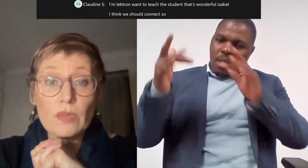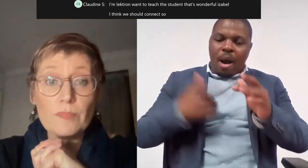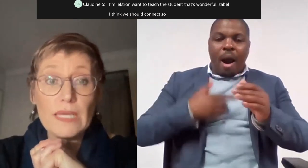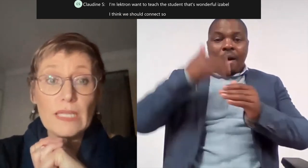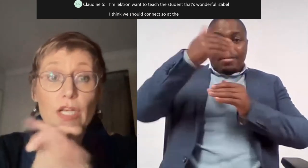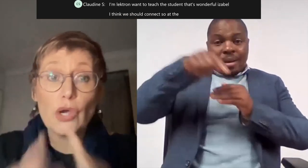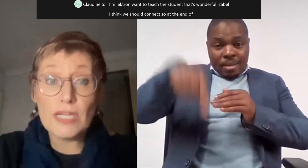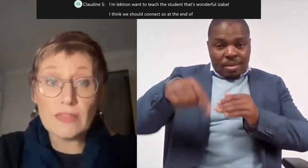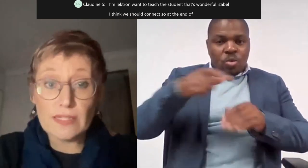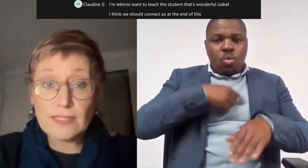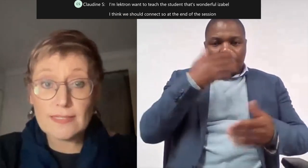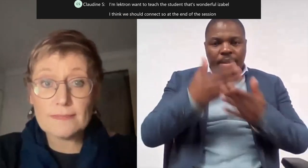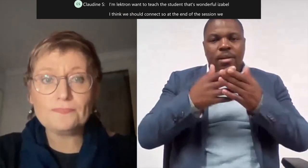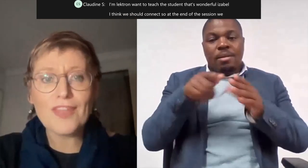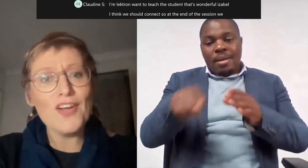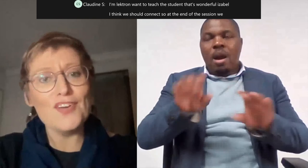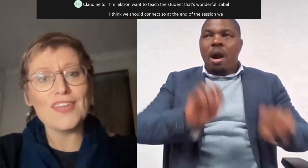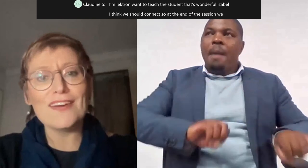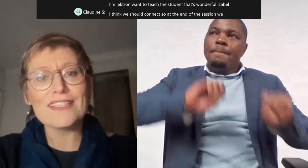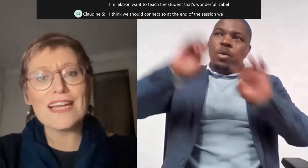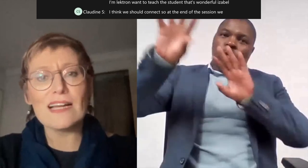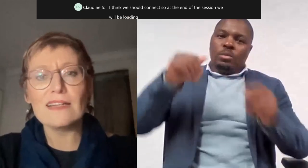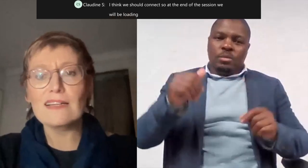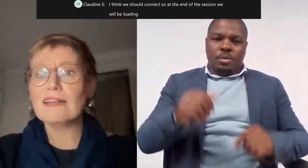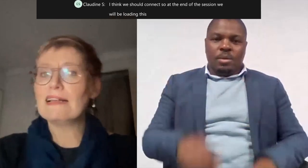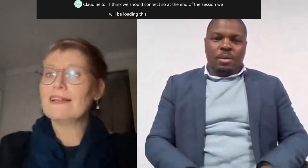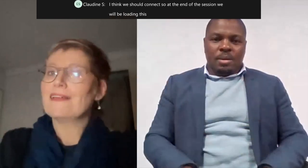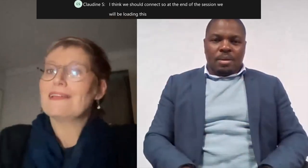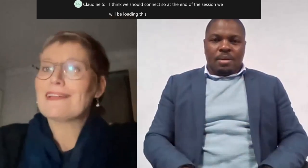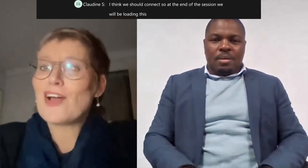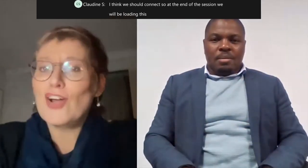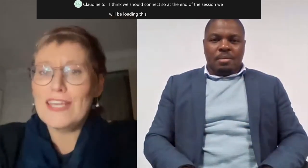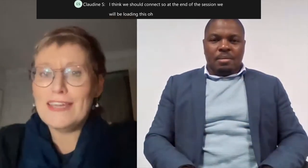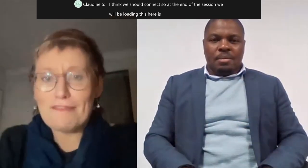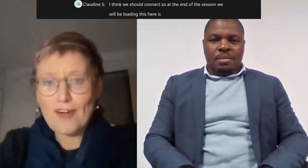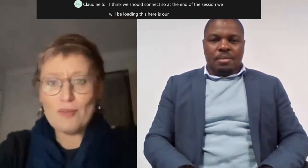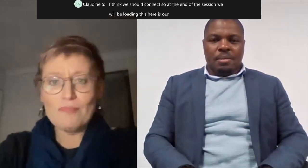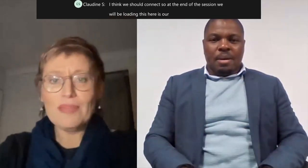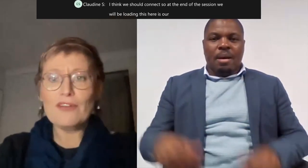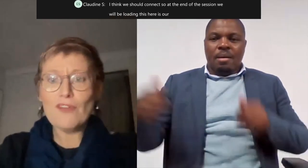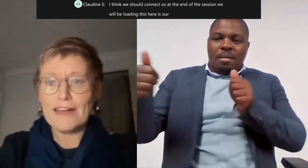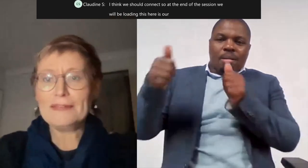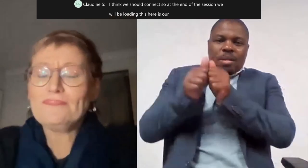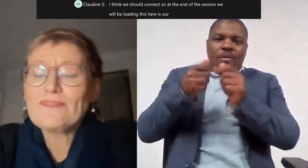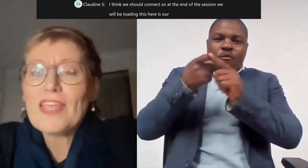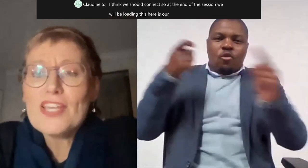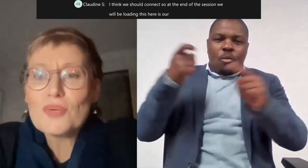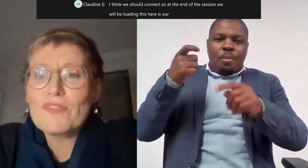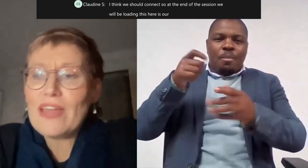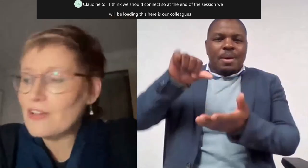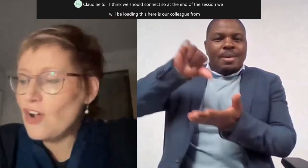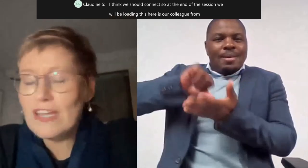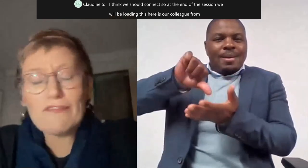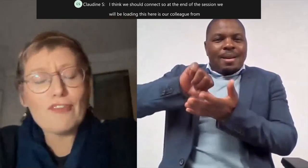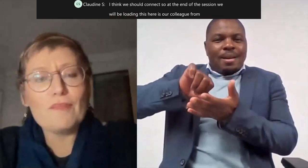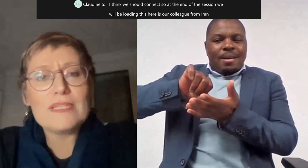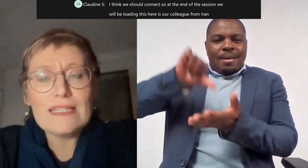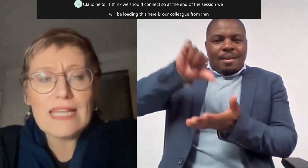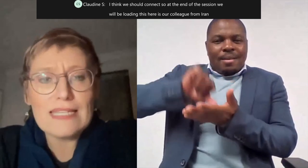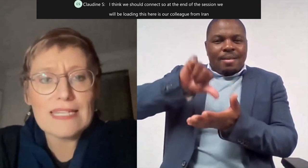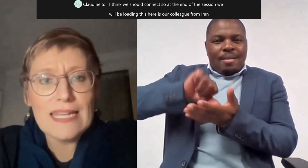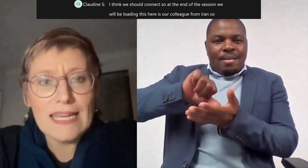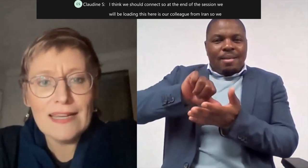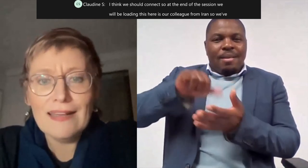we will be loading this. Oh, here is our colleague from Iran. So we've had a colleague